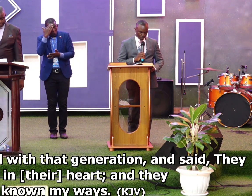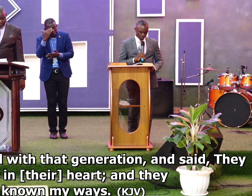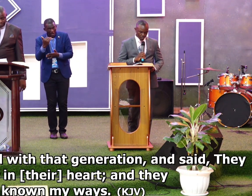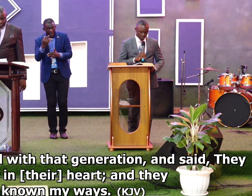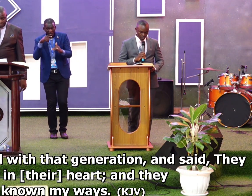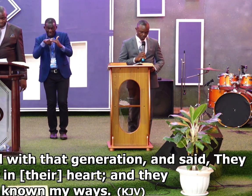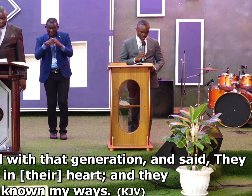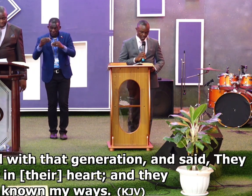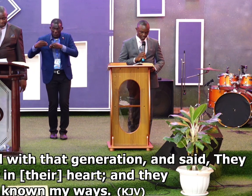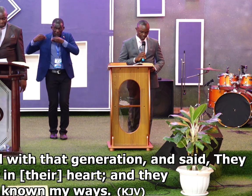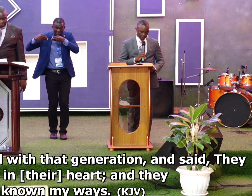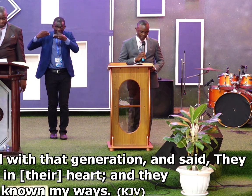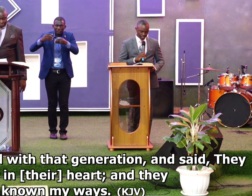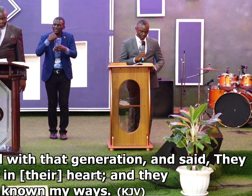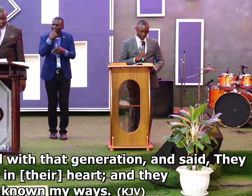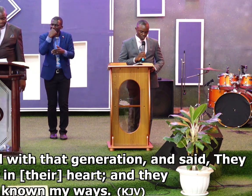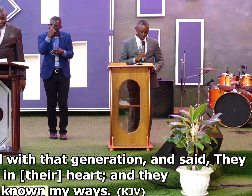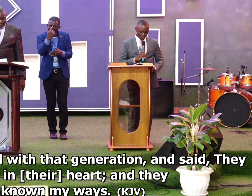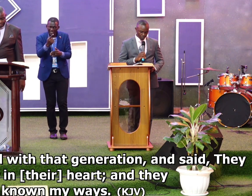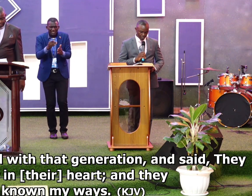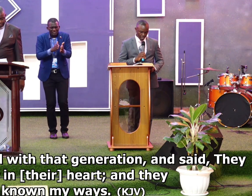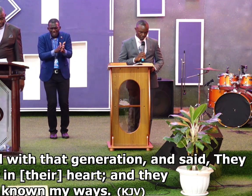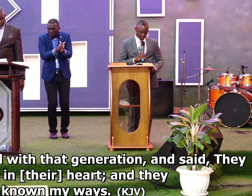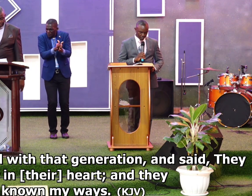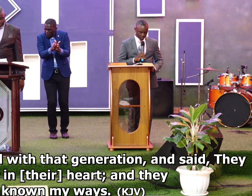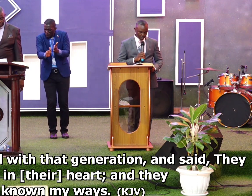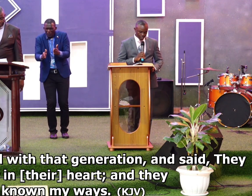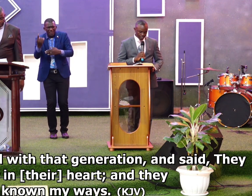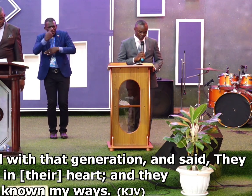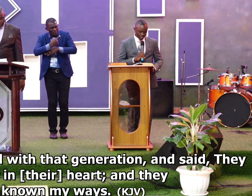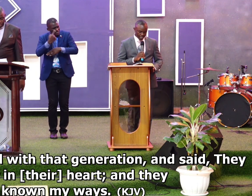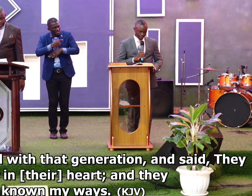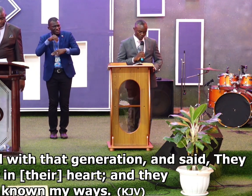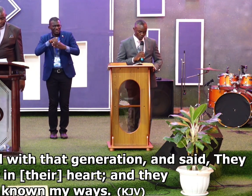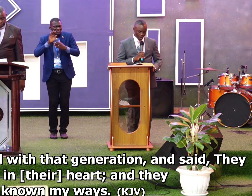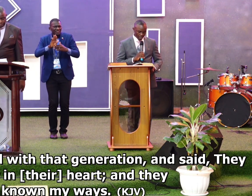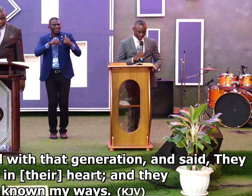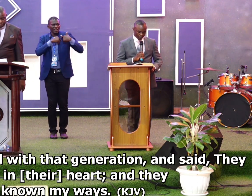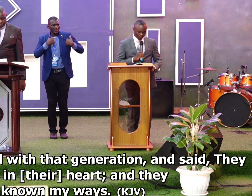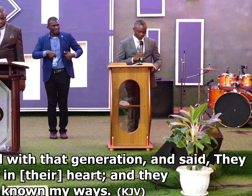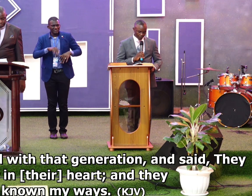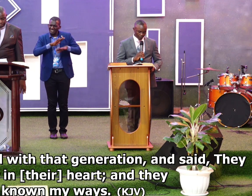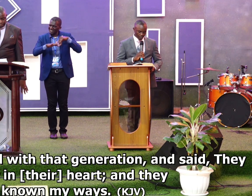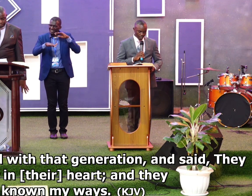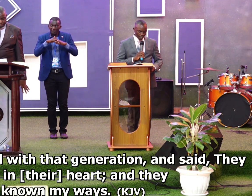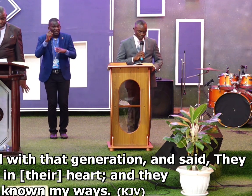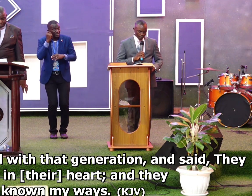emirembe egyo ne njogera nti bakyama bulijjo mitima gyabwe, tebategeera makubo gange.